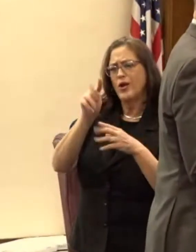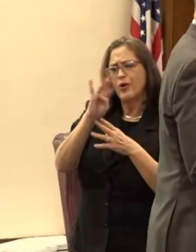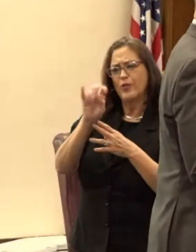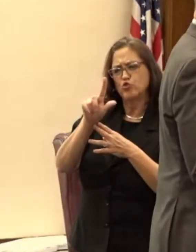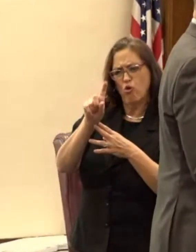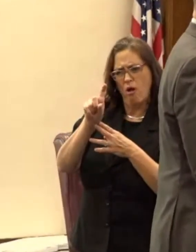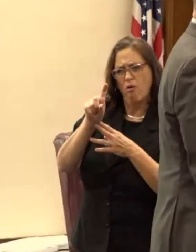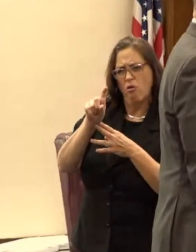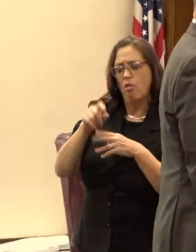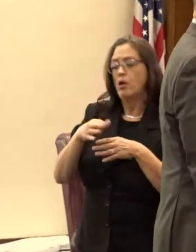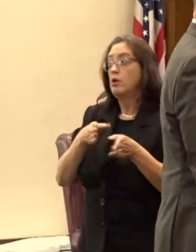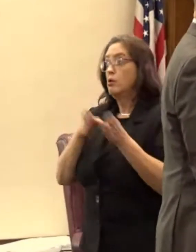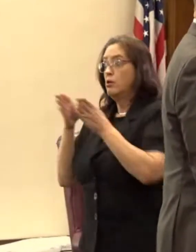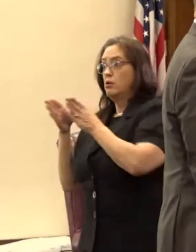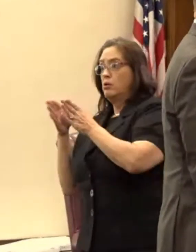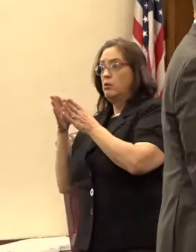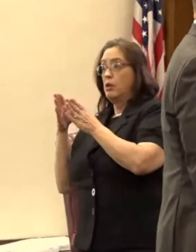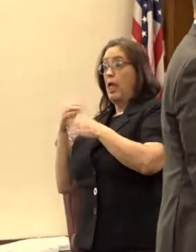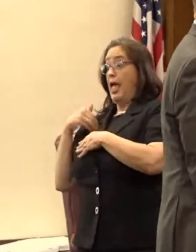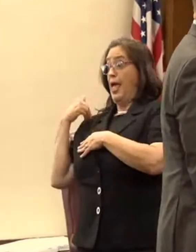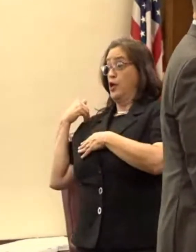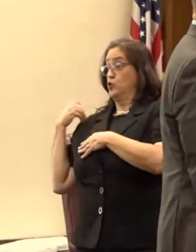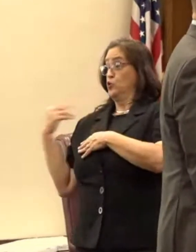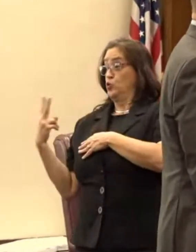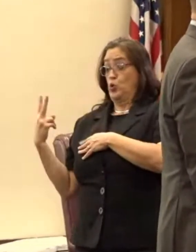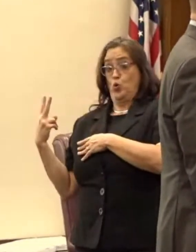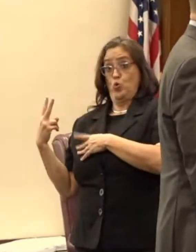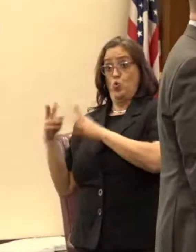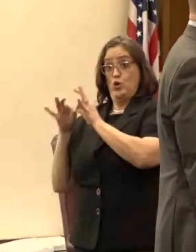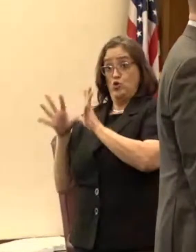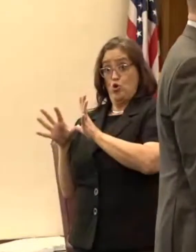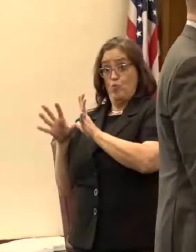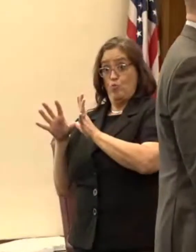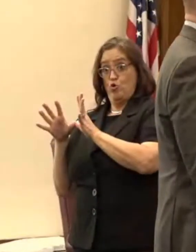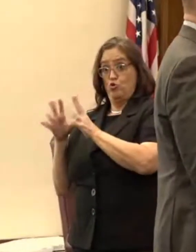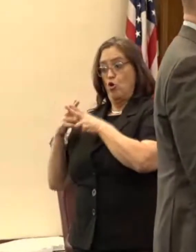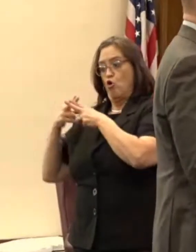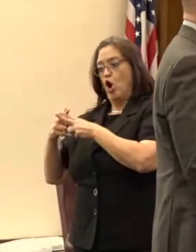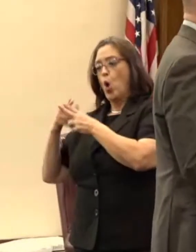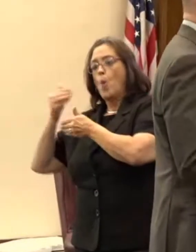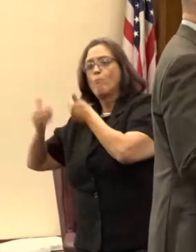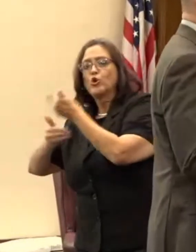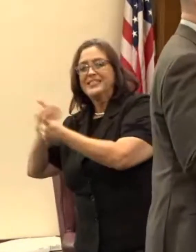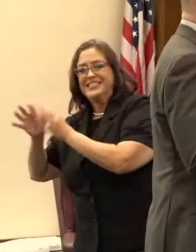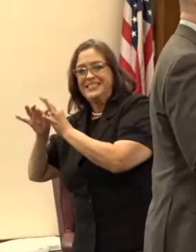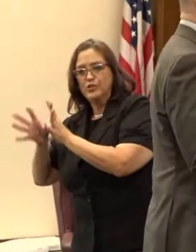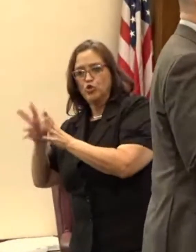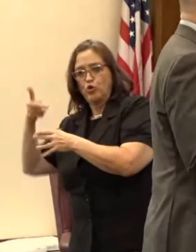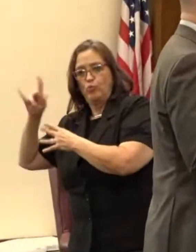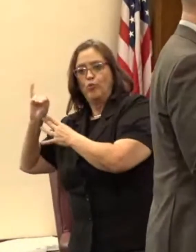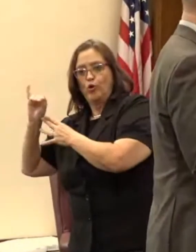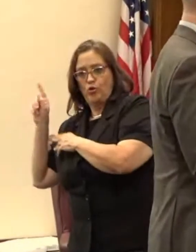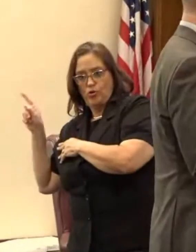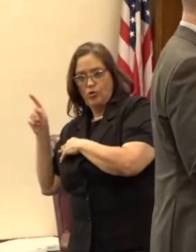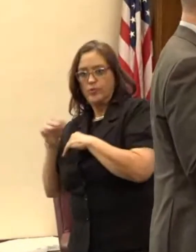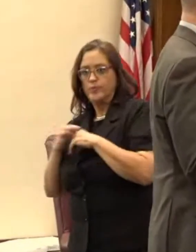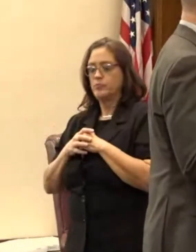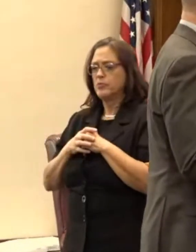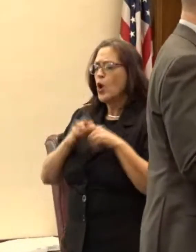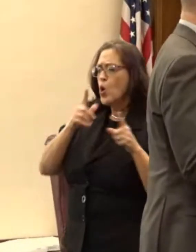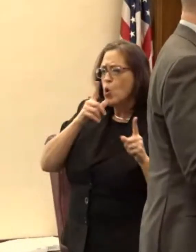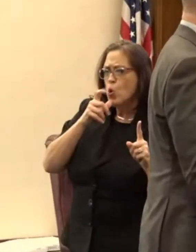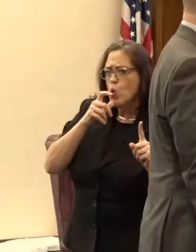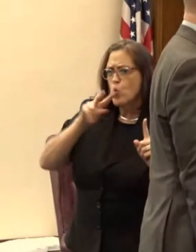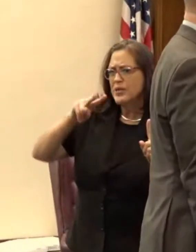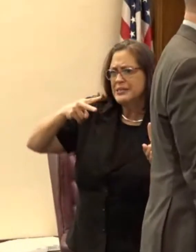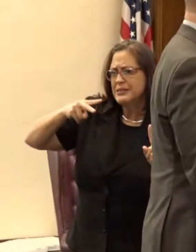I was one of two of the proceedings interpreters working for the court. And who was the other proceedings interpreter, if